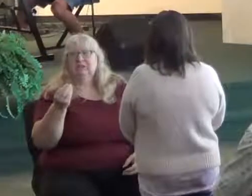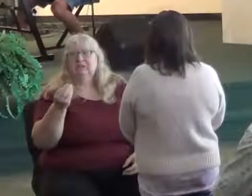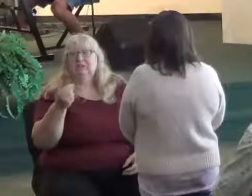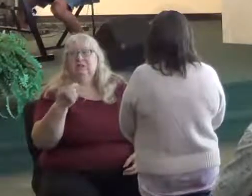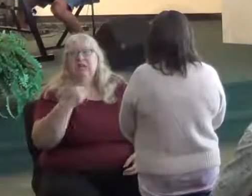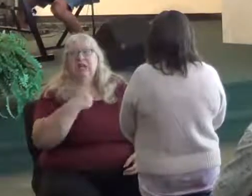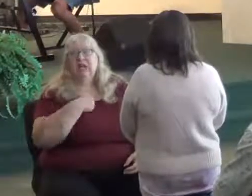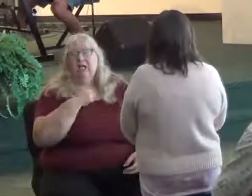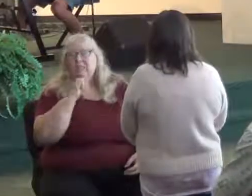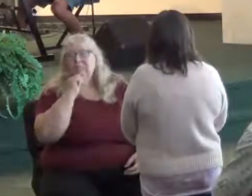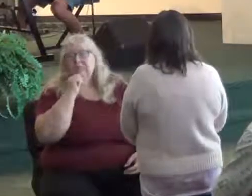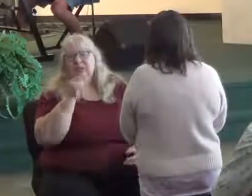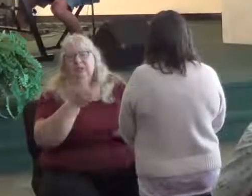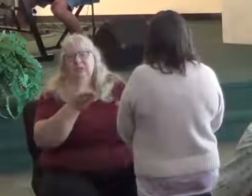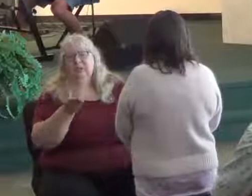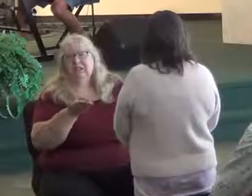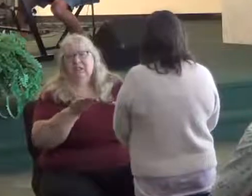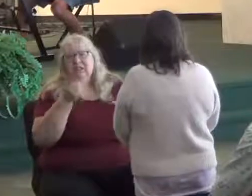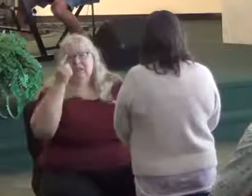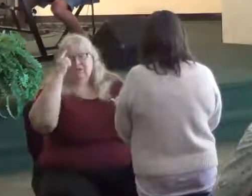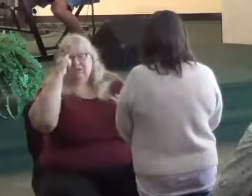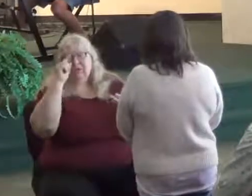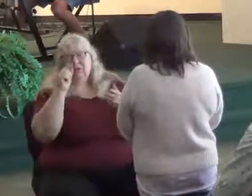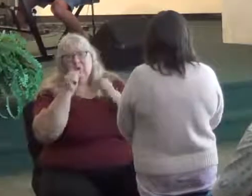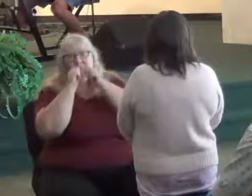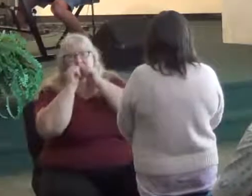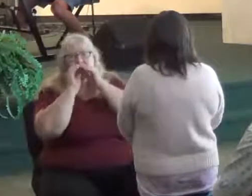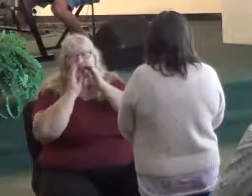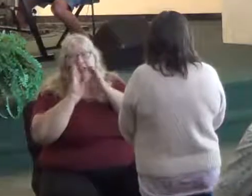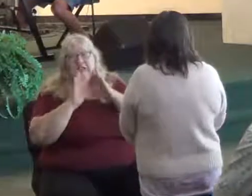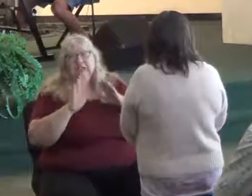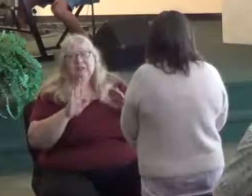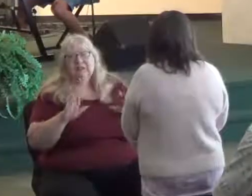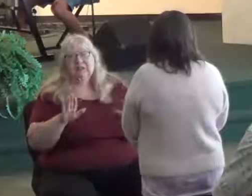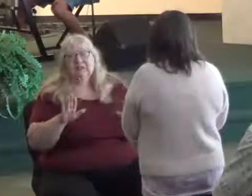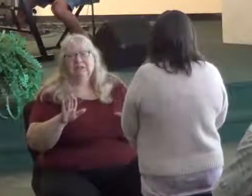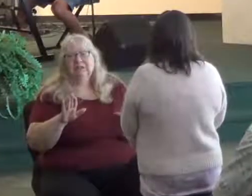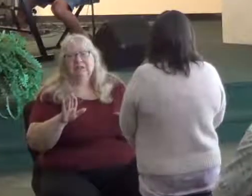I'm not here for blessings.